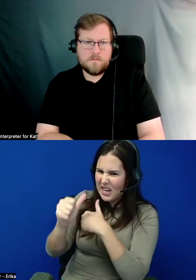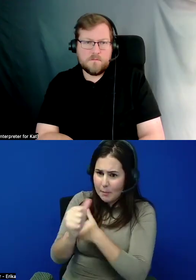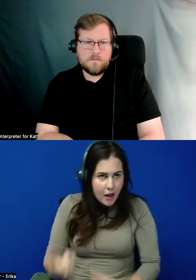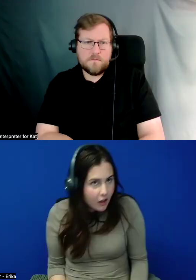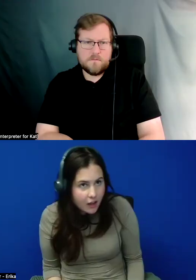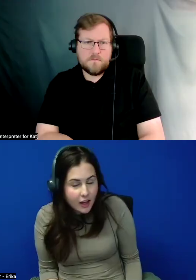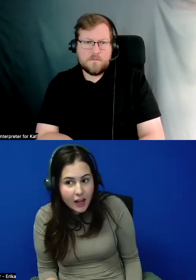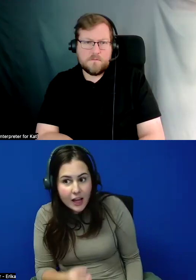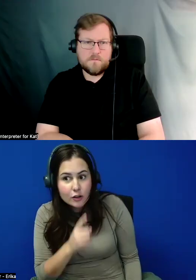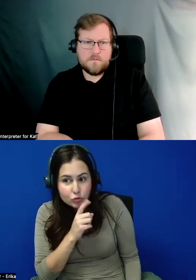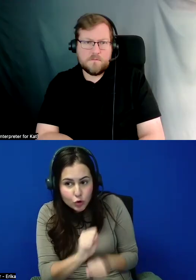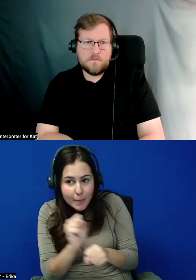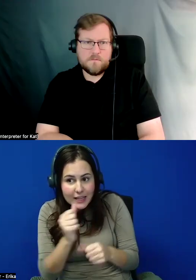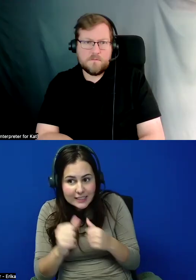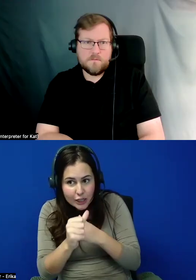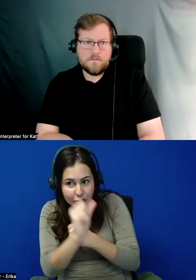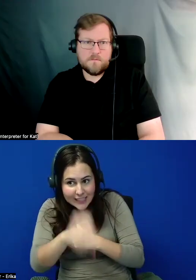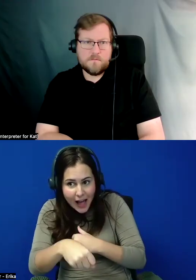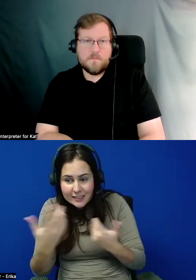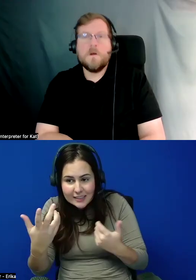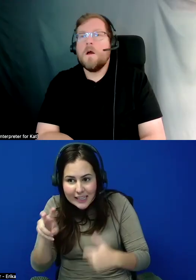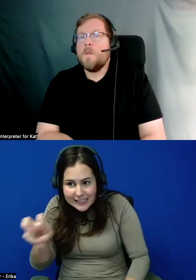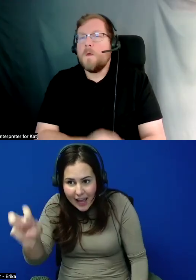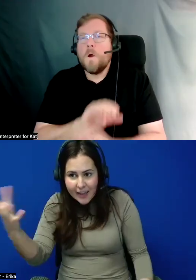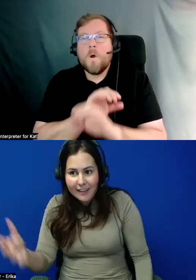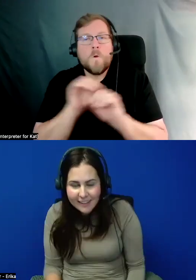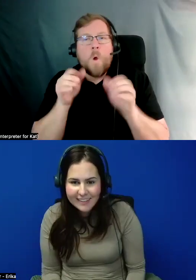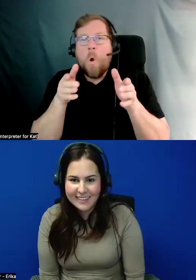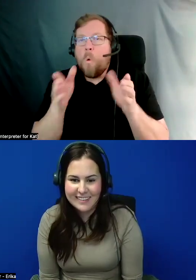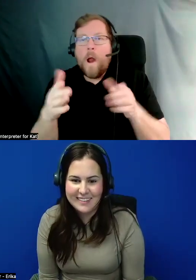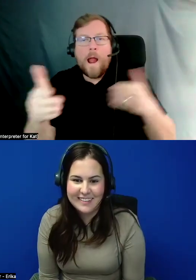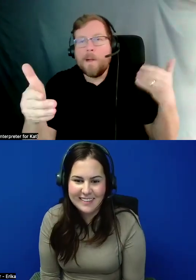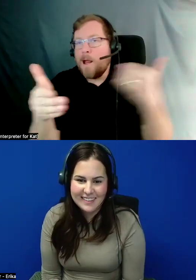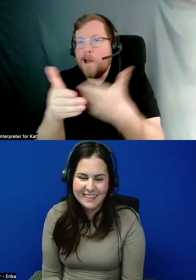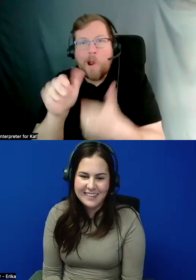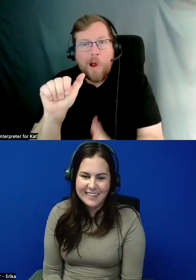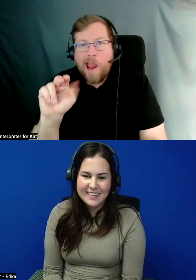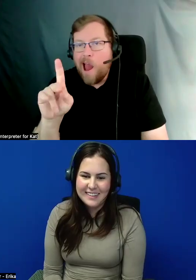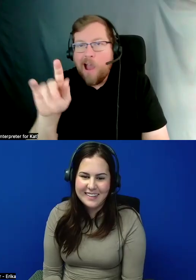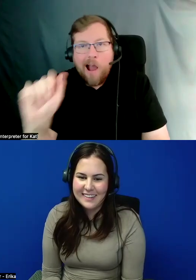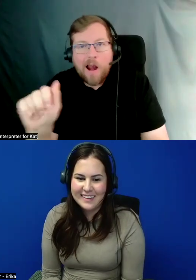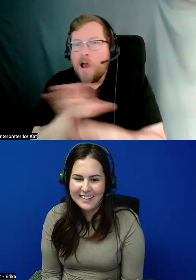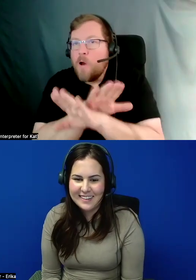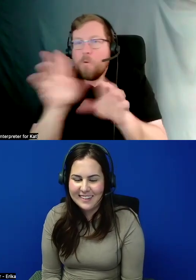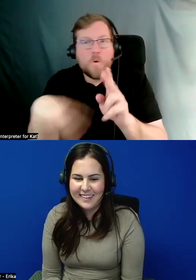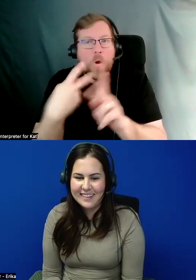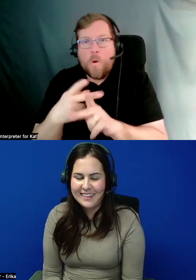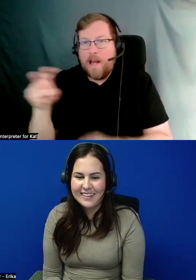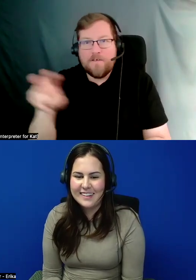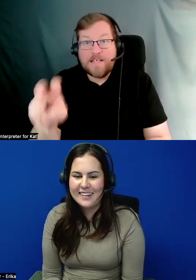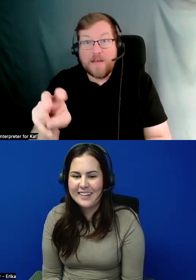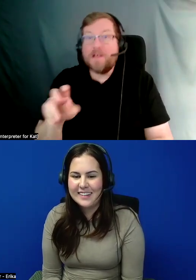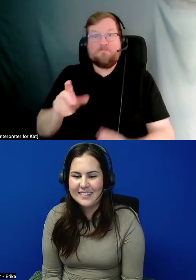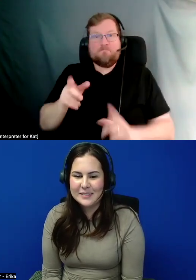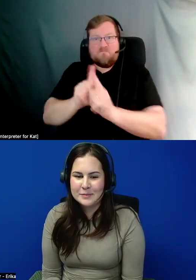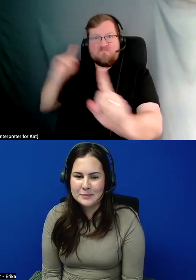like it's an anaconda." Well, there's Um, no way I'm gonna get near that anaconda or any kind of snake. I'll be like, okay, I'm